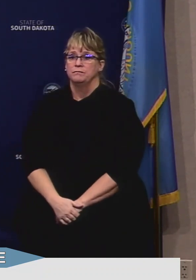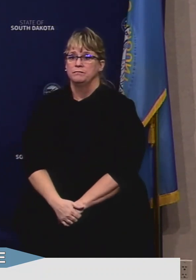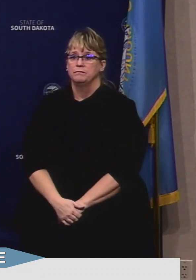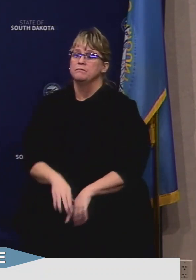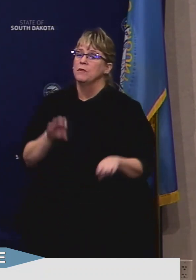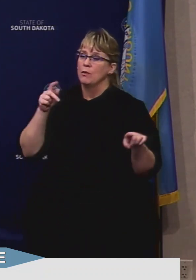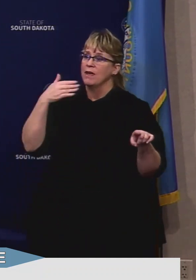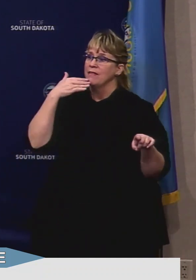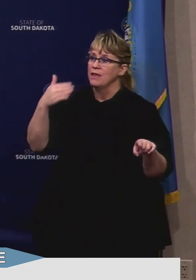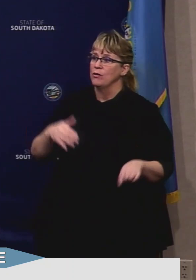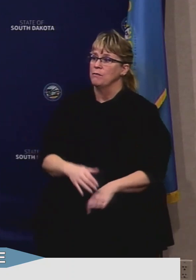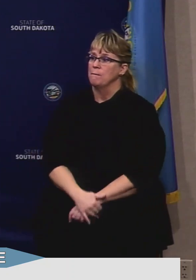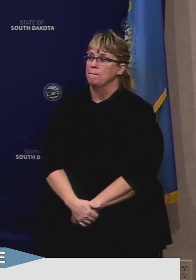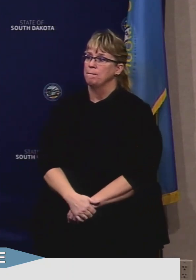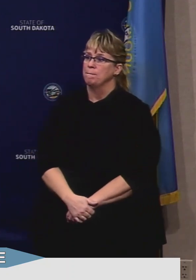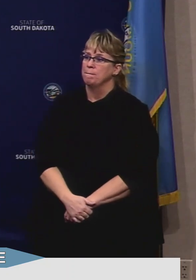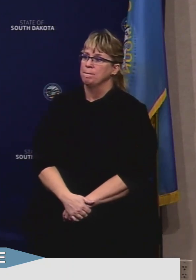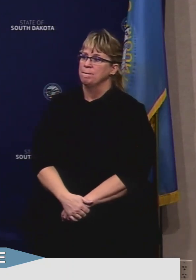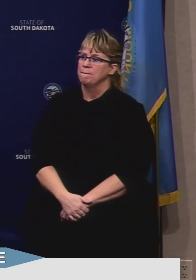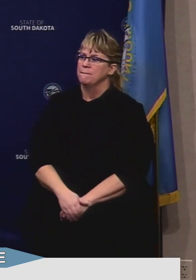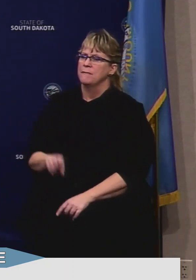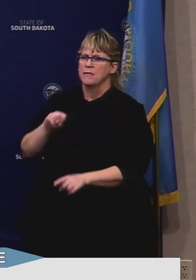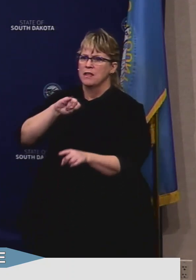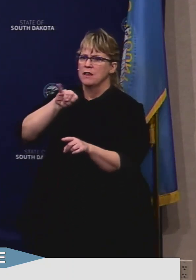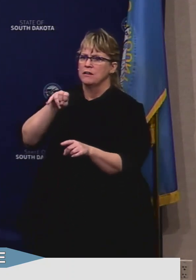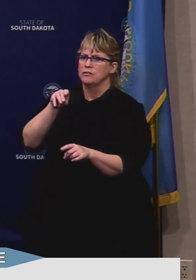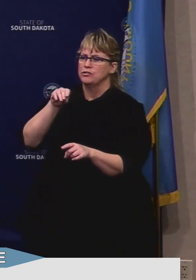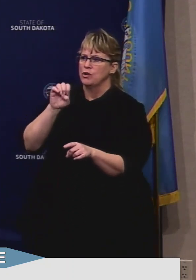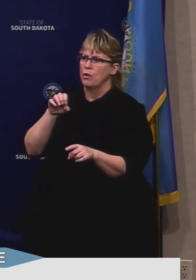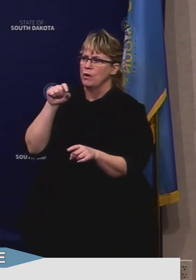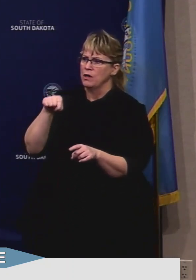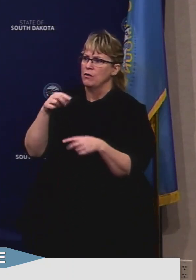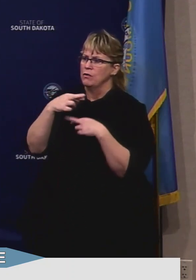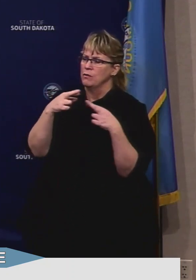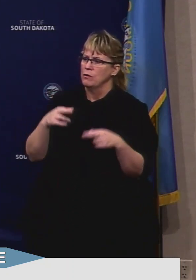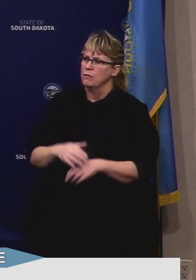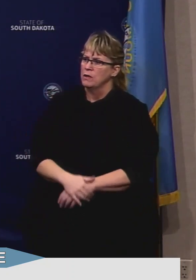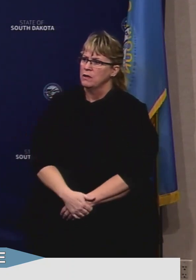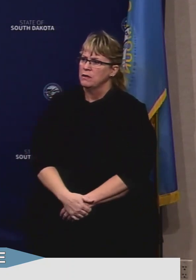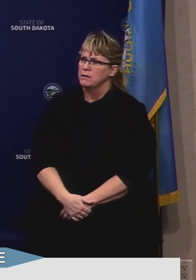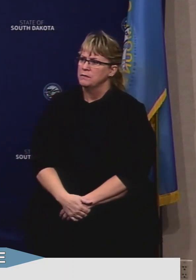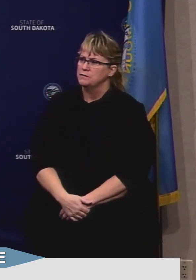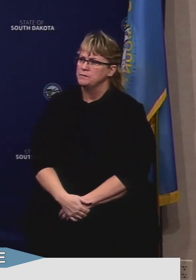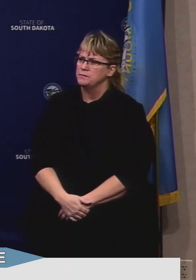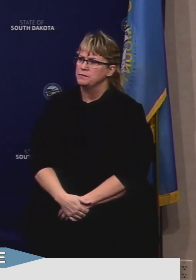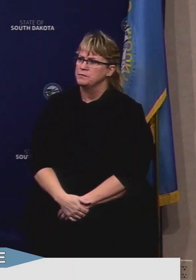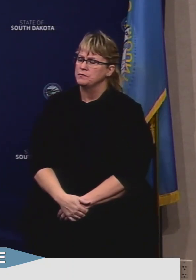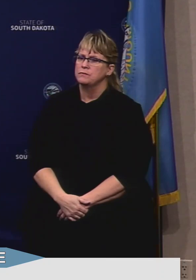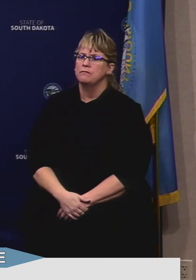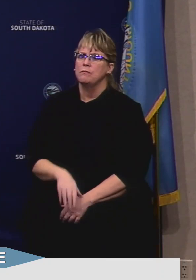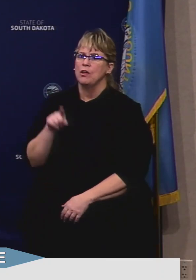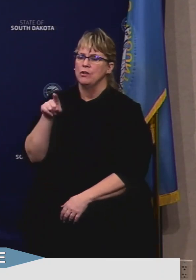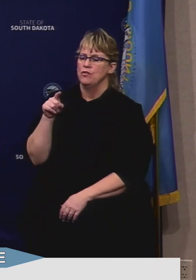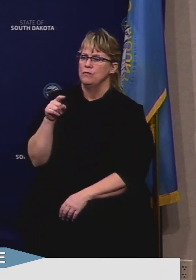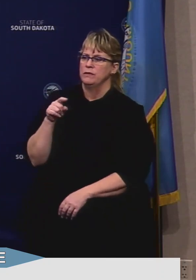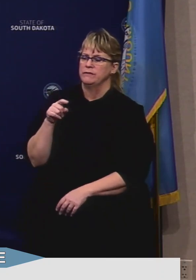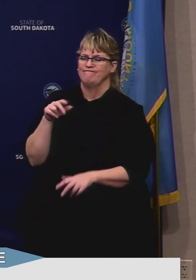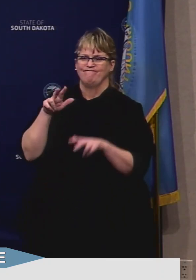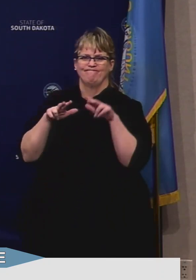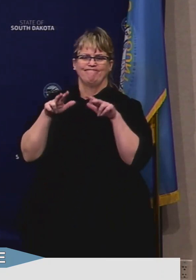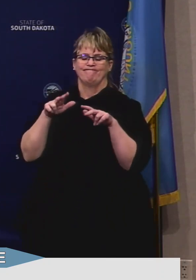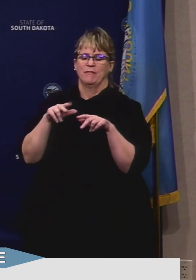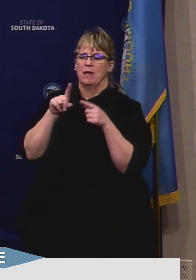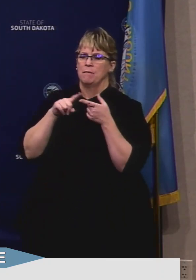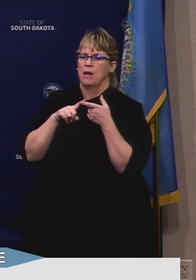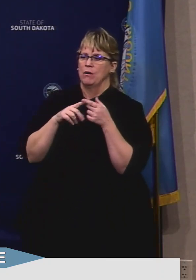Okay, thank you. Joe? You've been resistant to implement mask mandates. You're